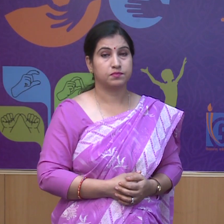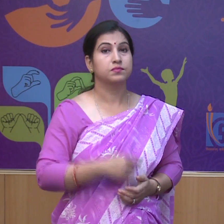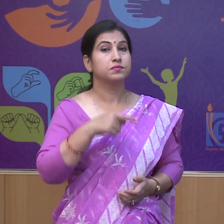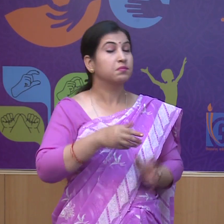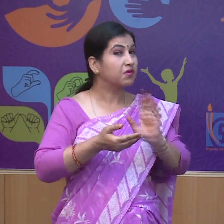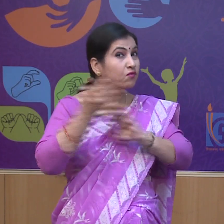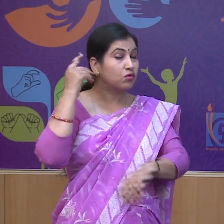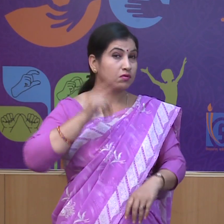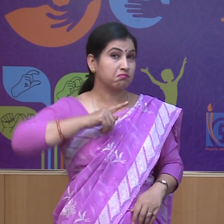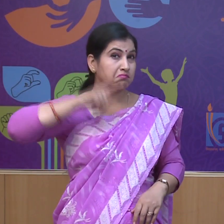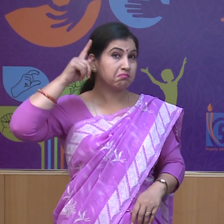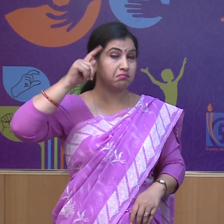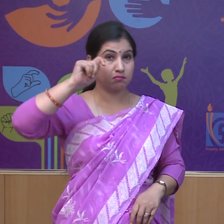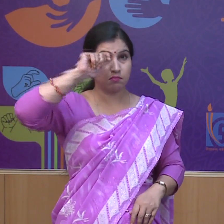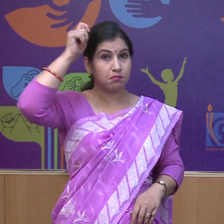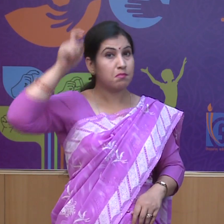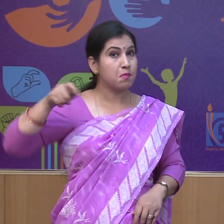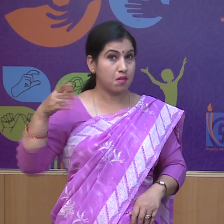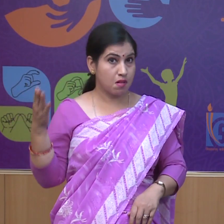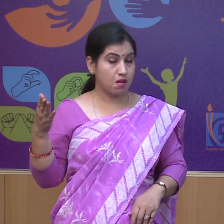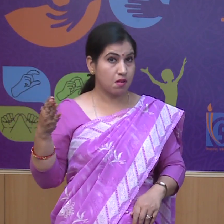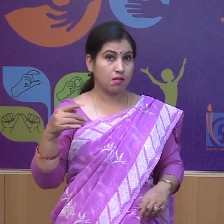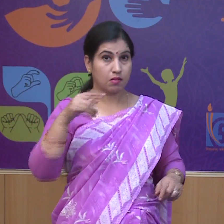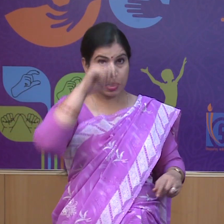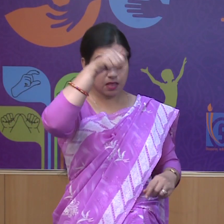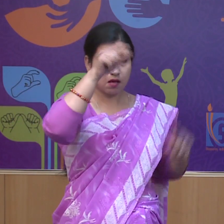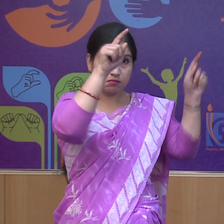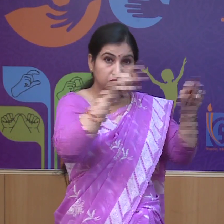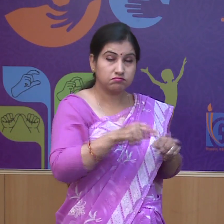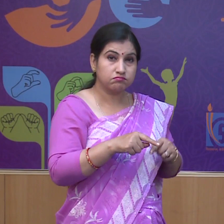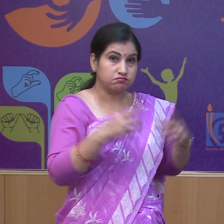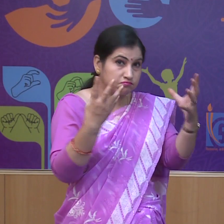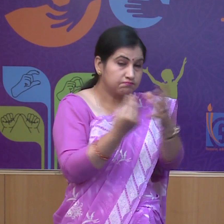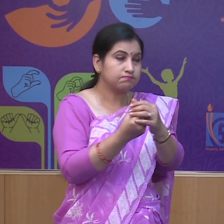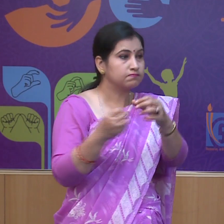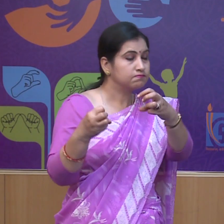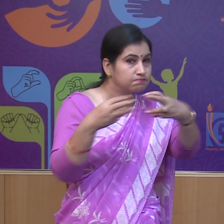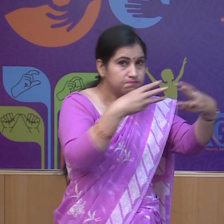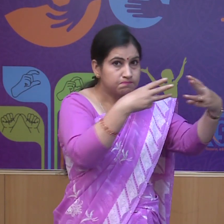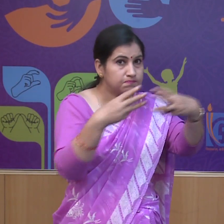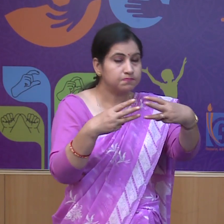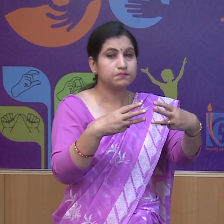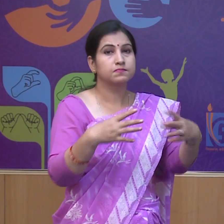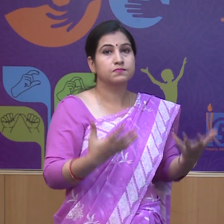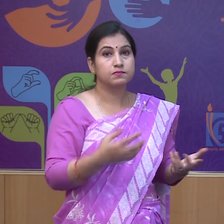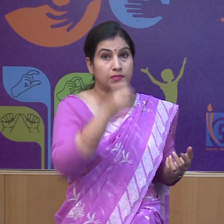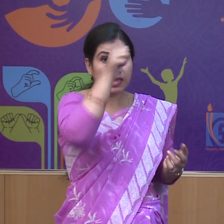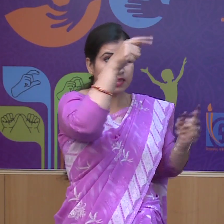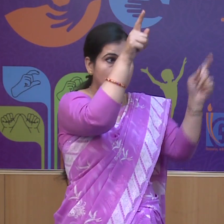that the British fought against the Indian powers.